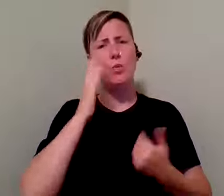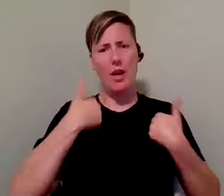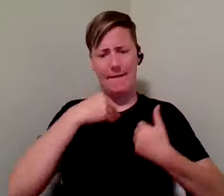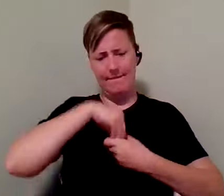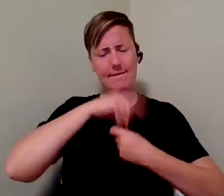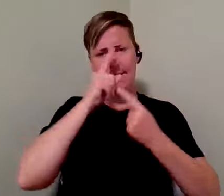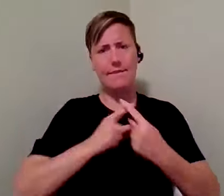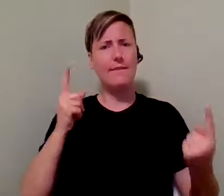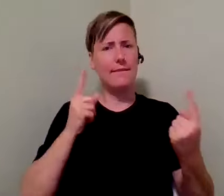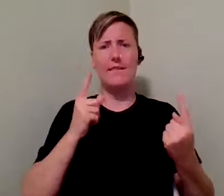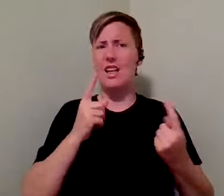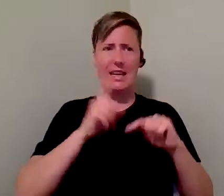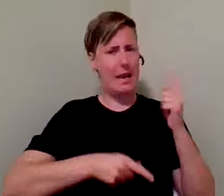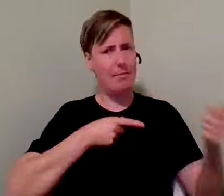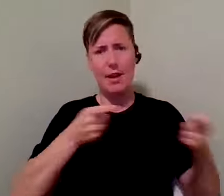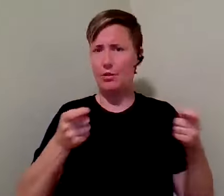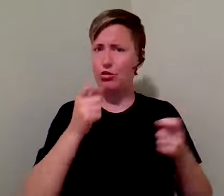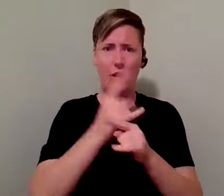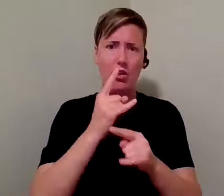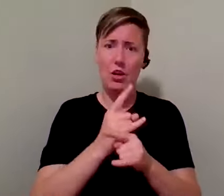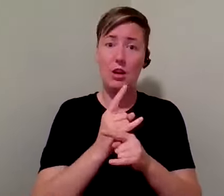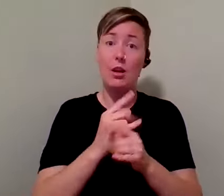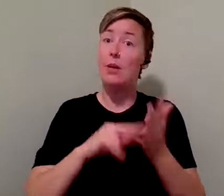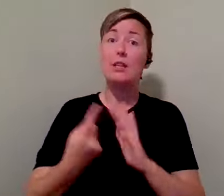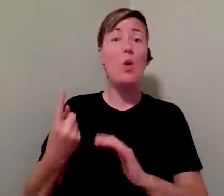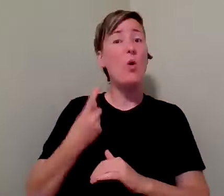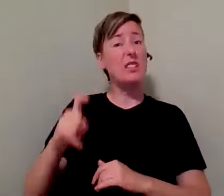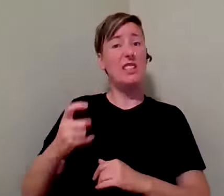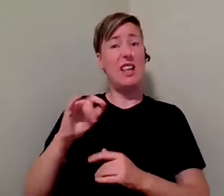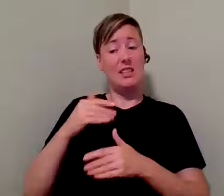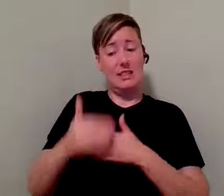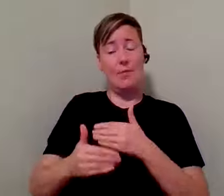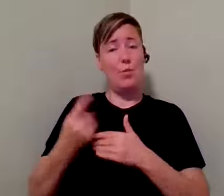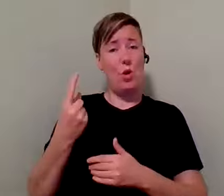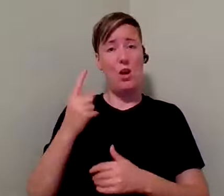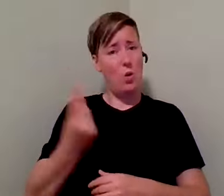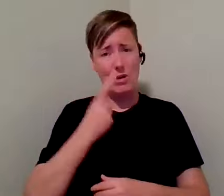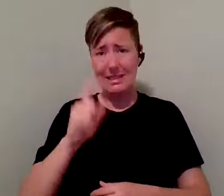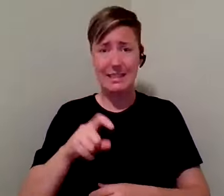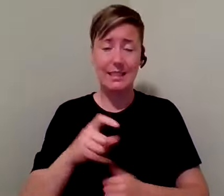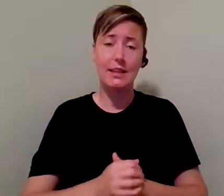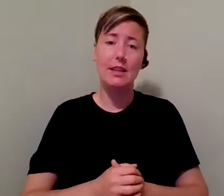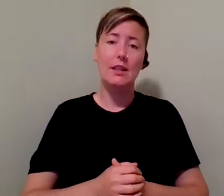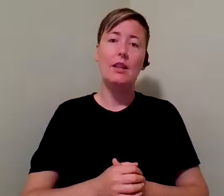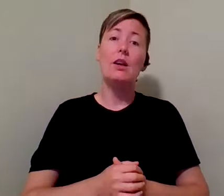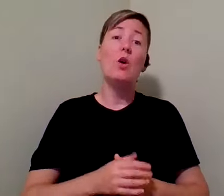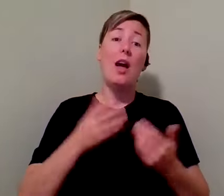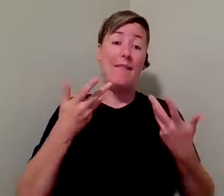be unmanageable. So I always need step 1. So once this was done, I got my job back in the film business. The proof